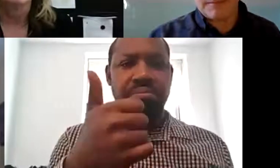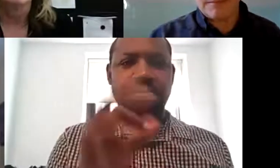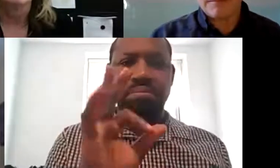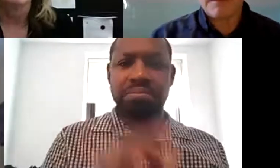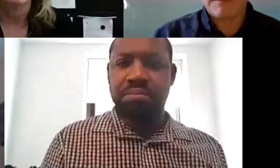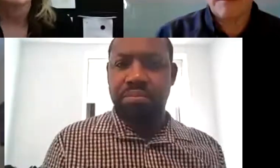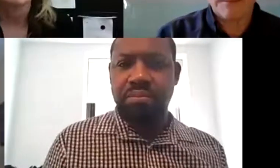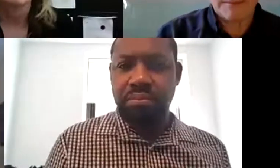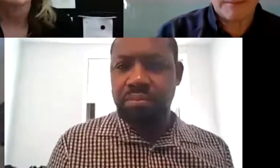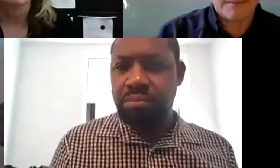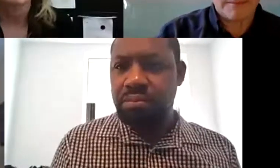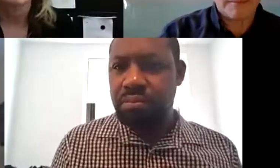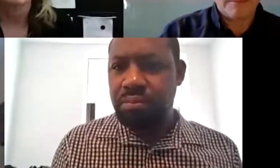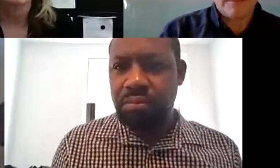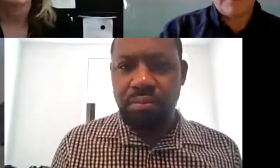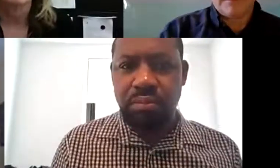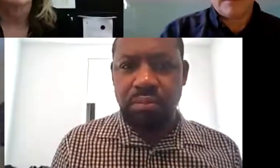Ernest saying, I believe everything's in order.